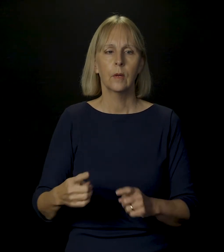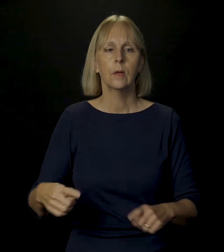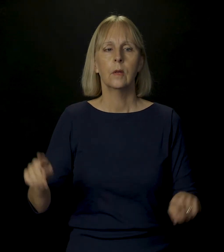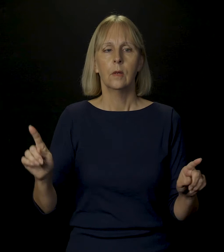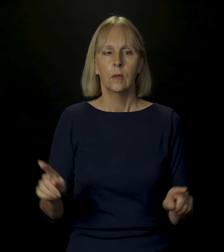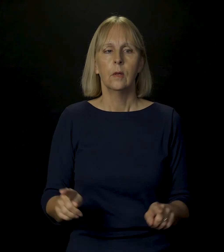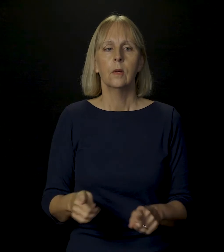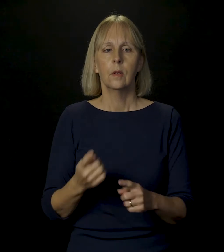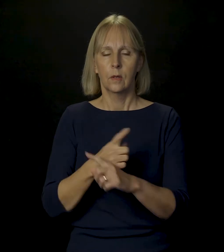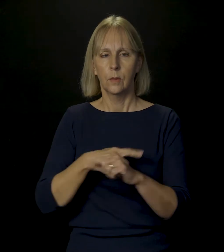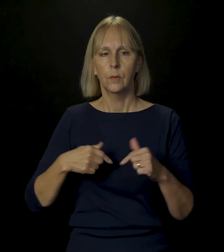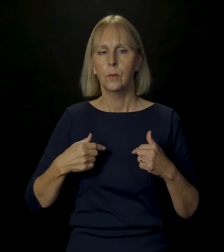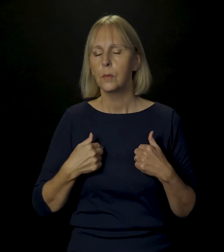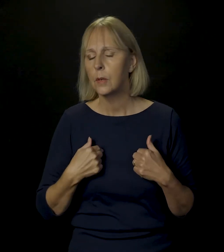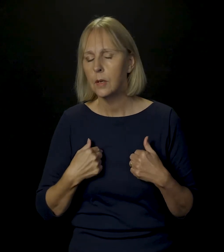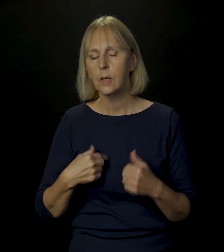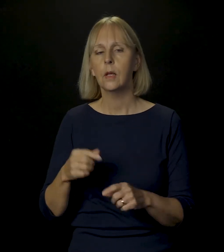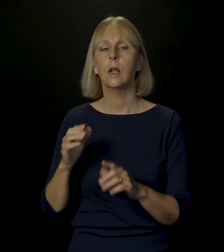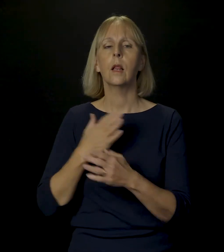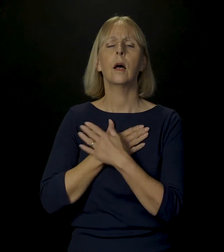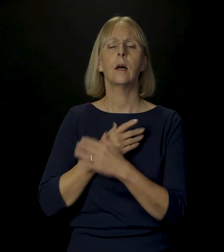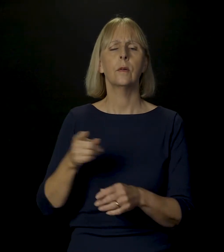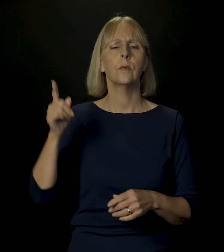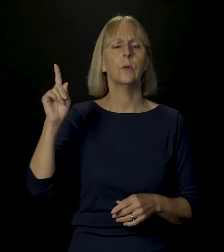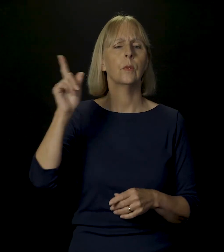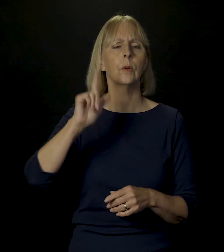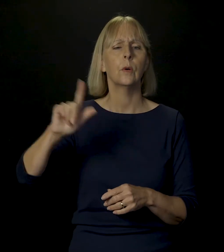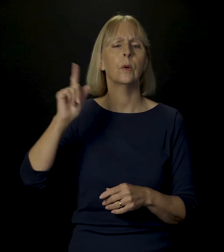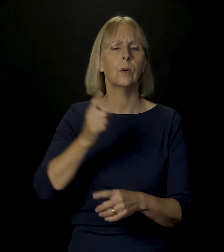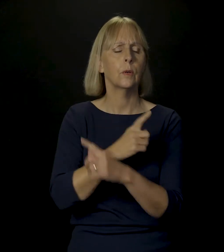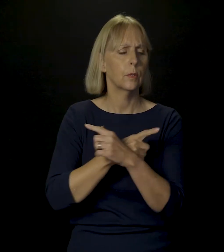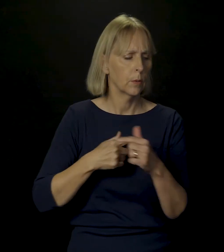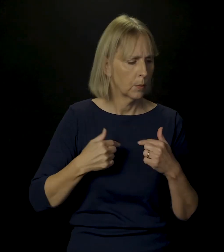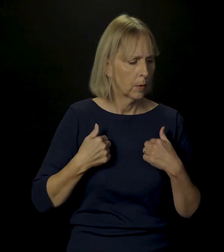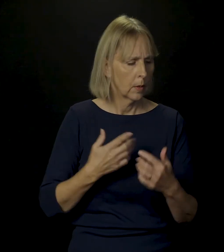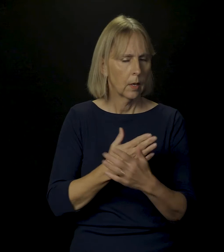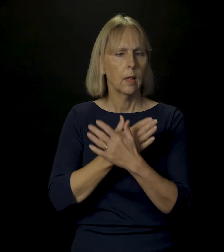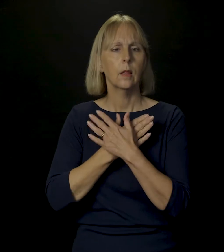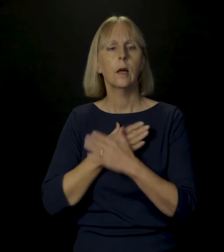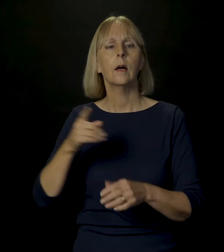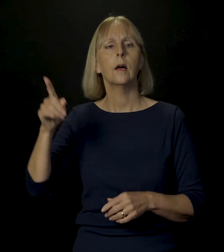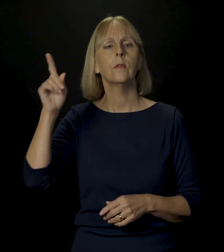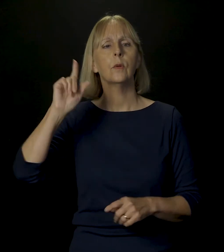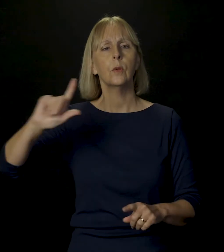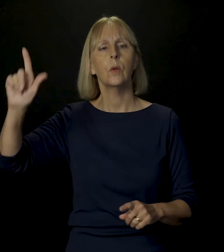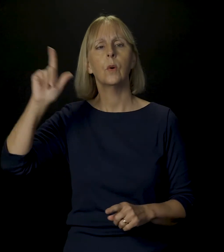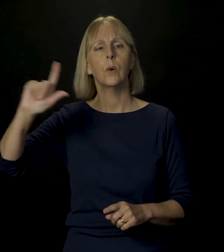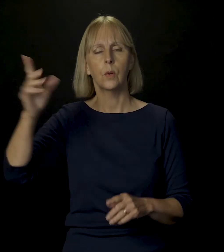God I Love You Hold I Love You